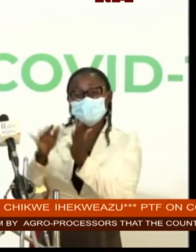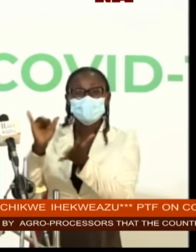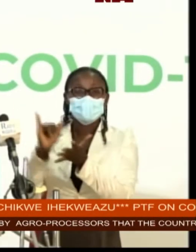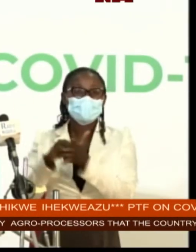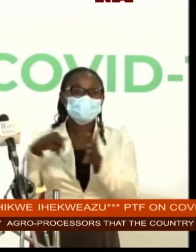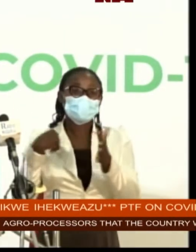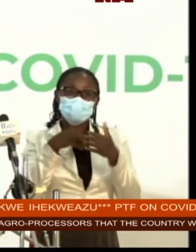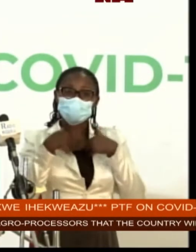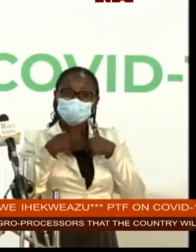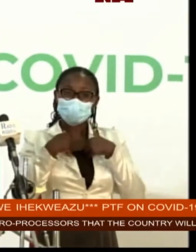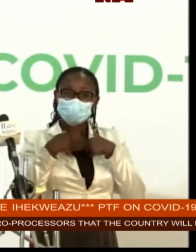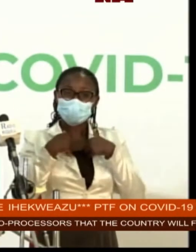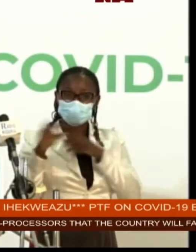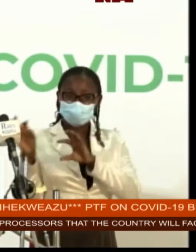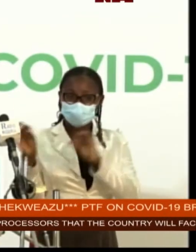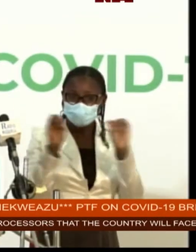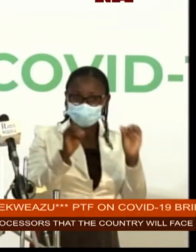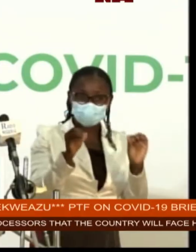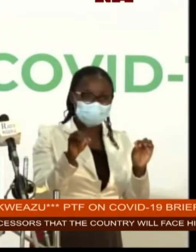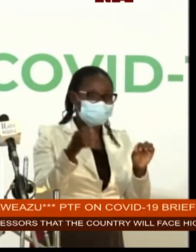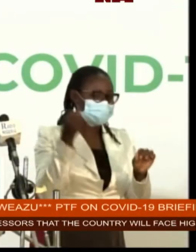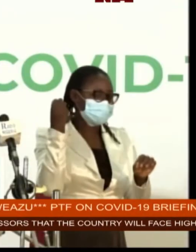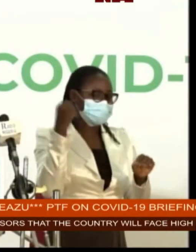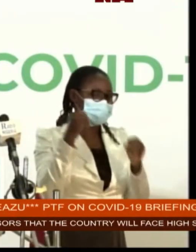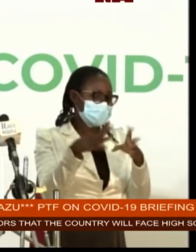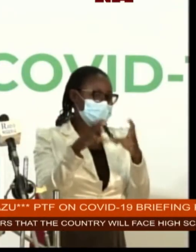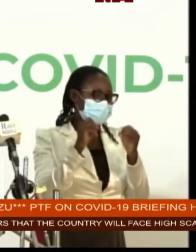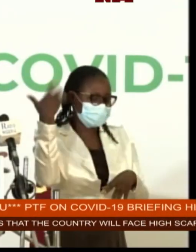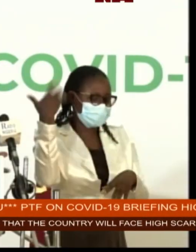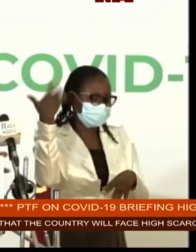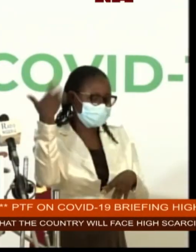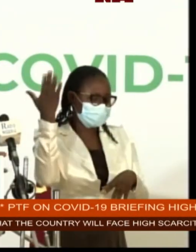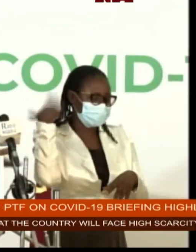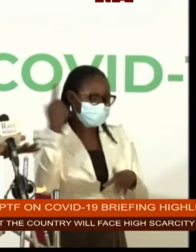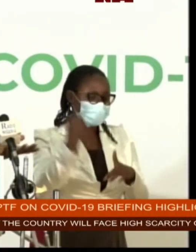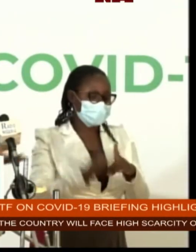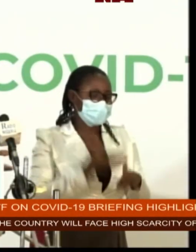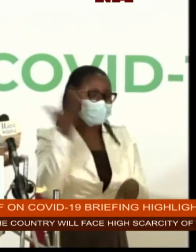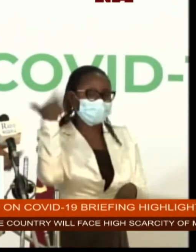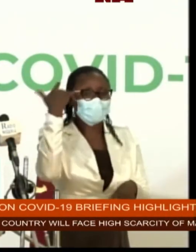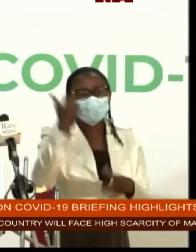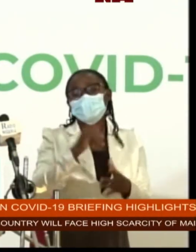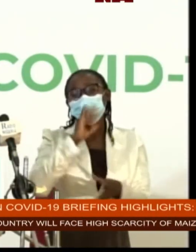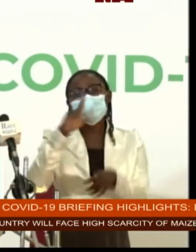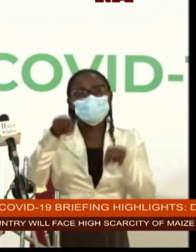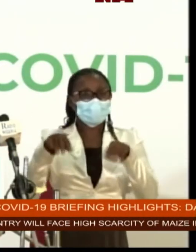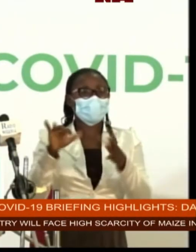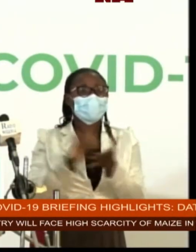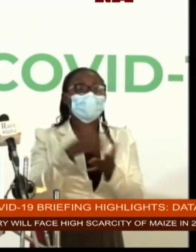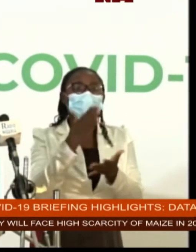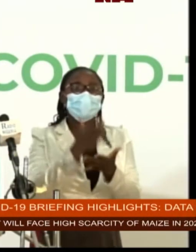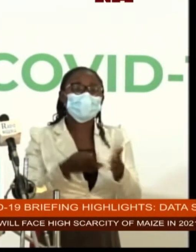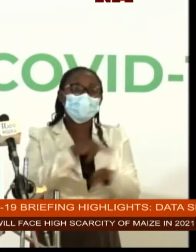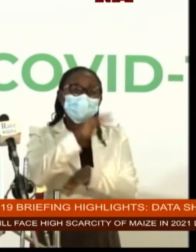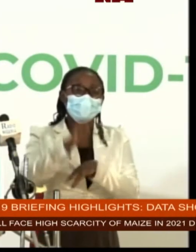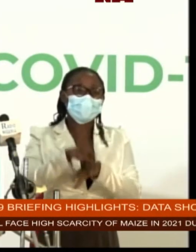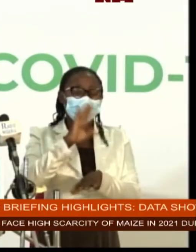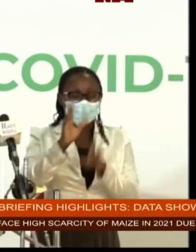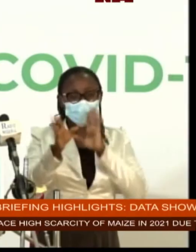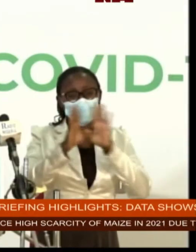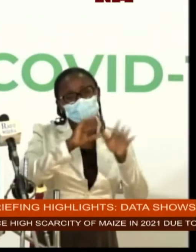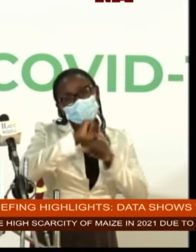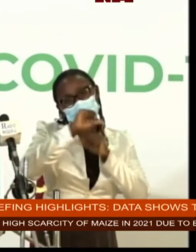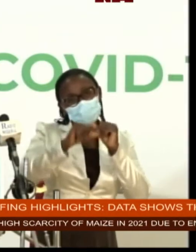place several months ago. It is today that some nations are talking